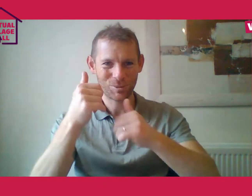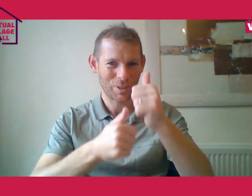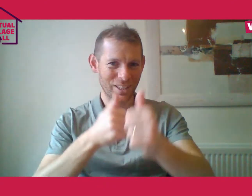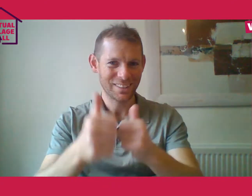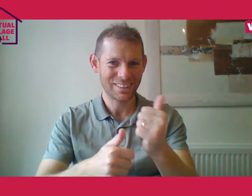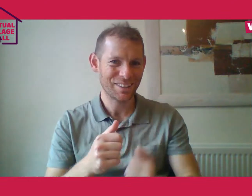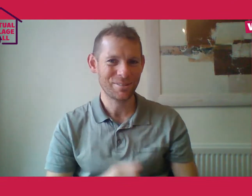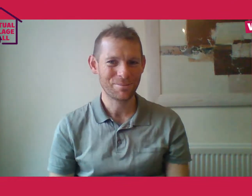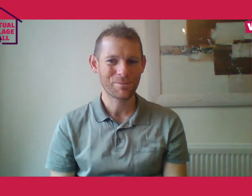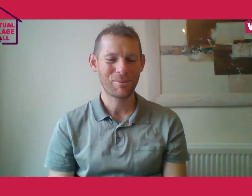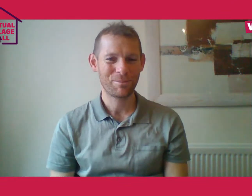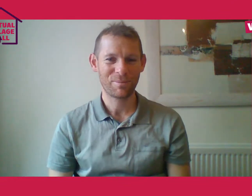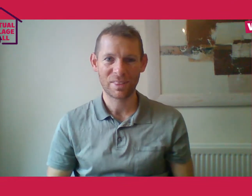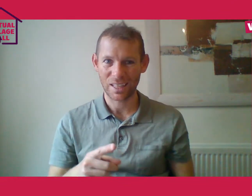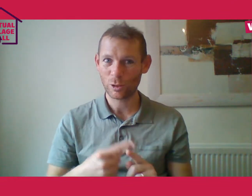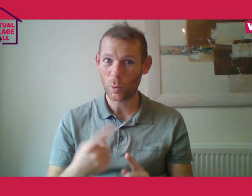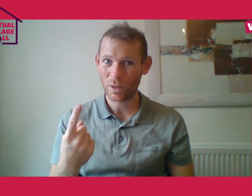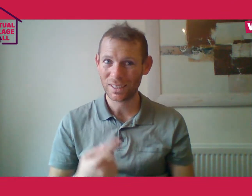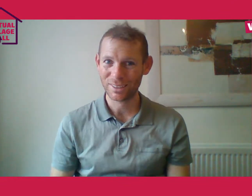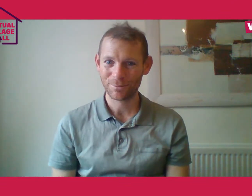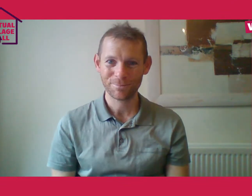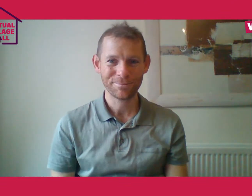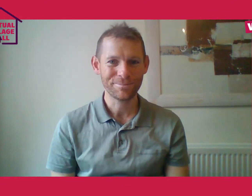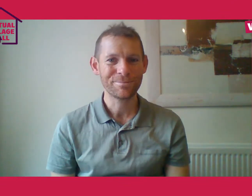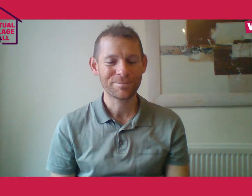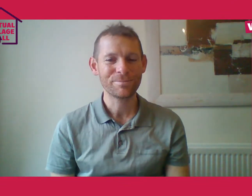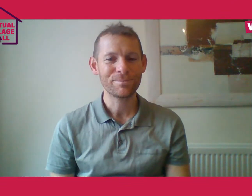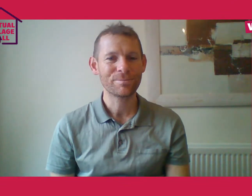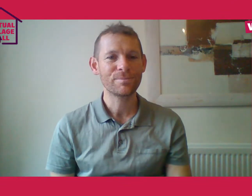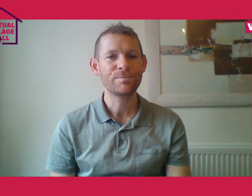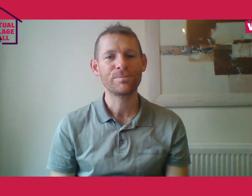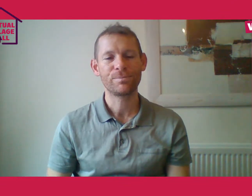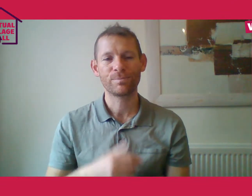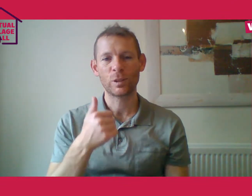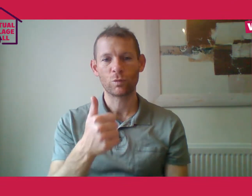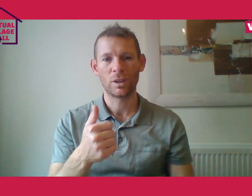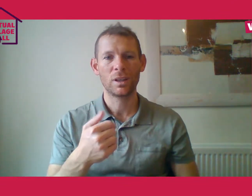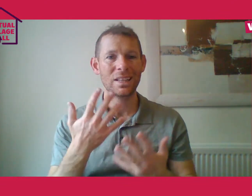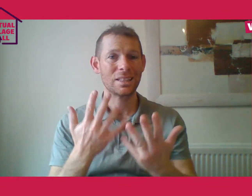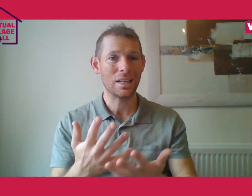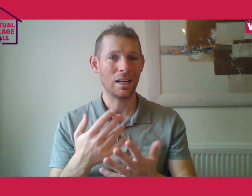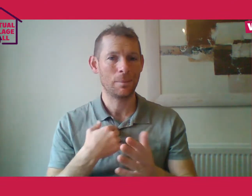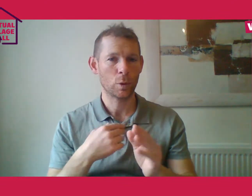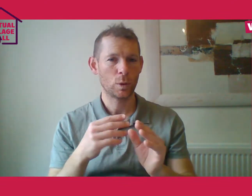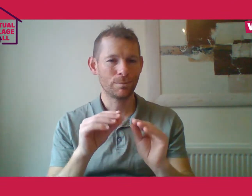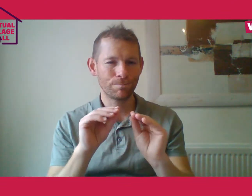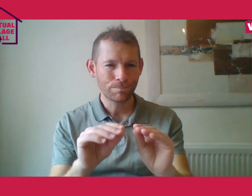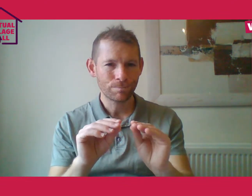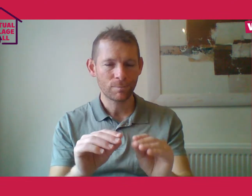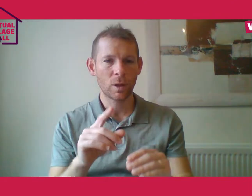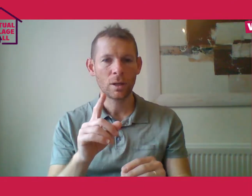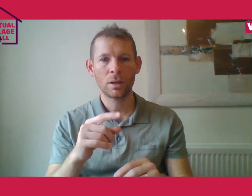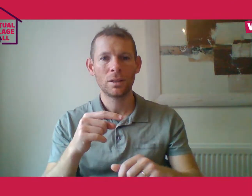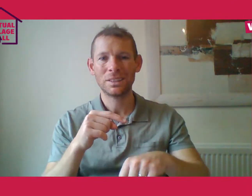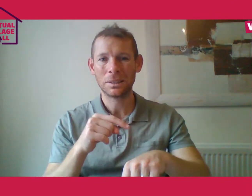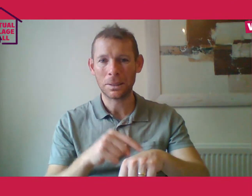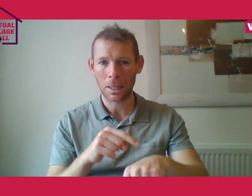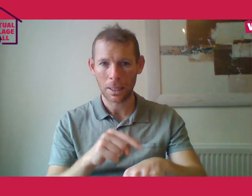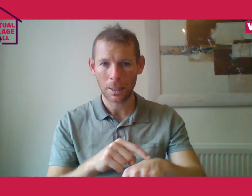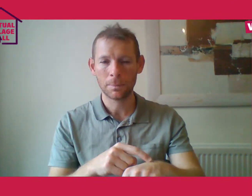Well done, everyone. Brilliant. Now that was very fast, so well done if you kept up. So now I'm